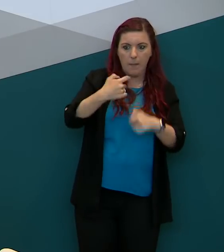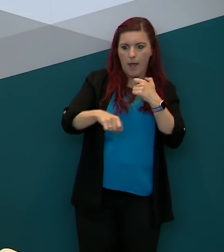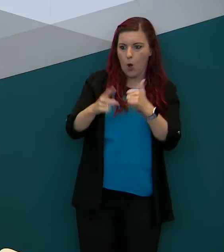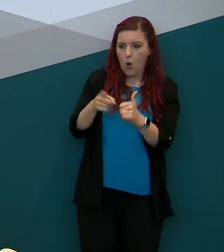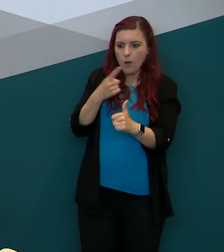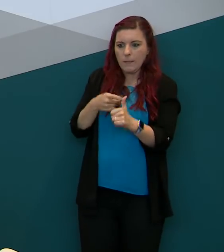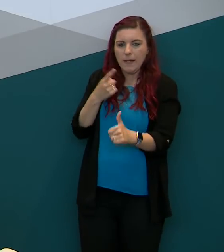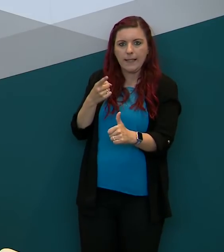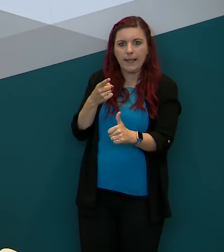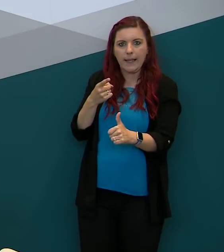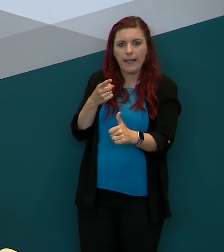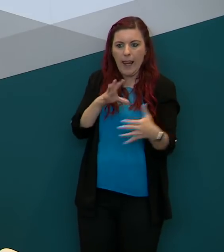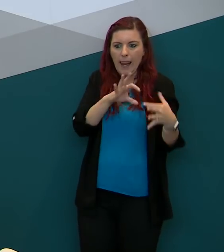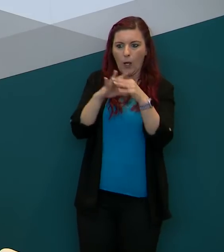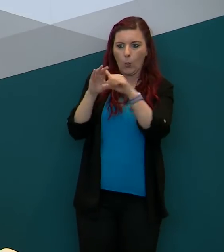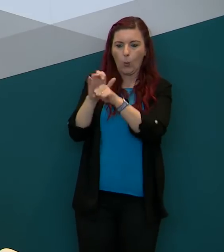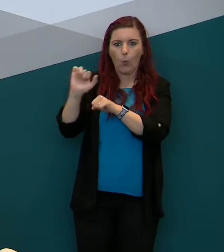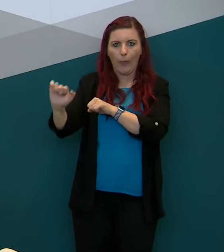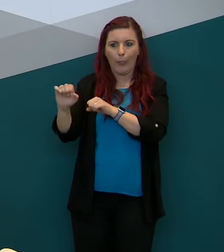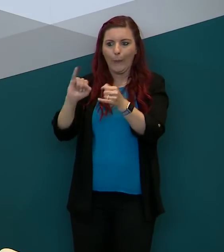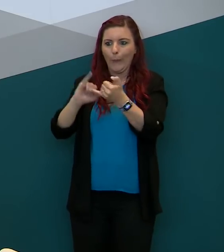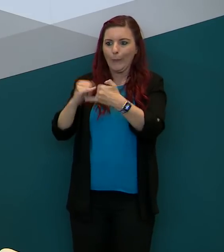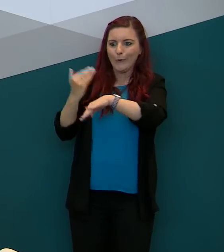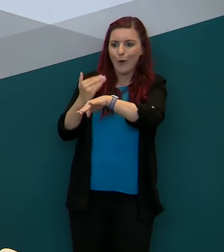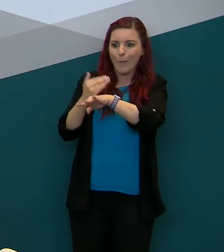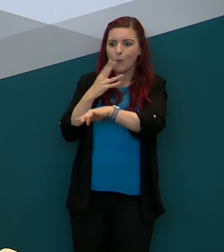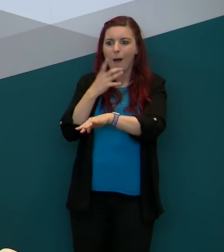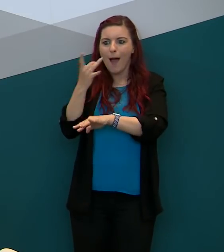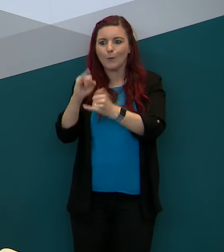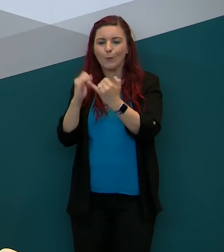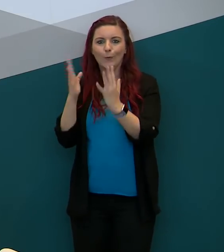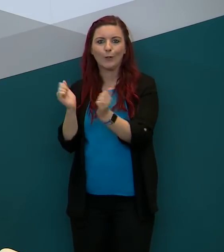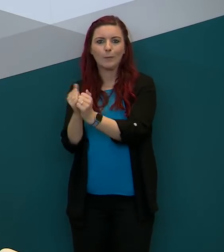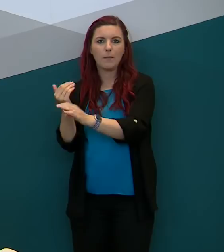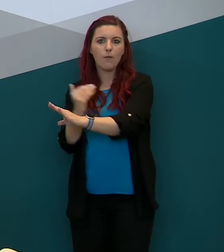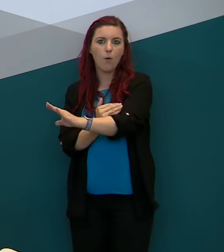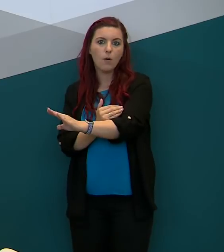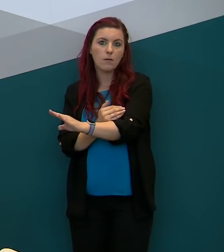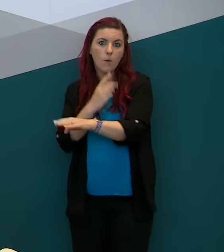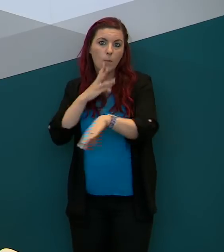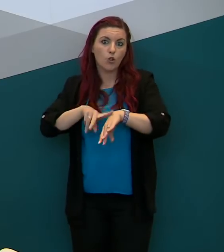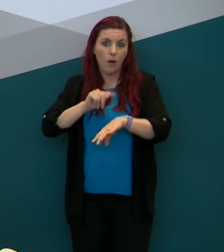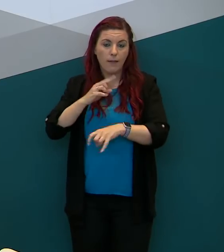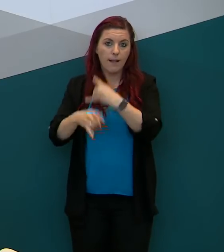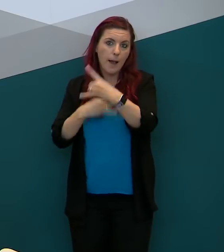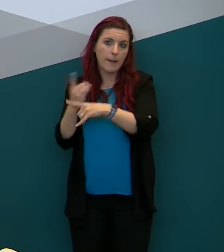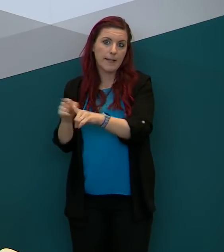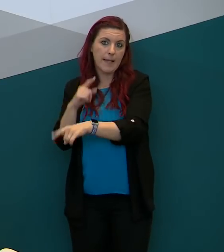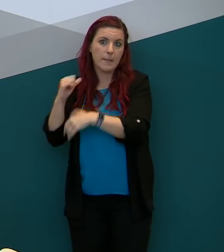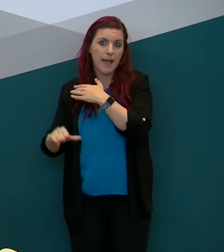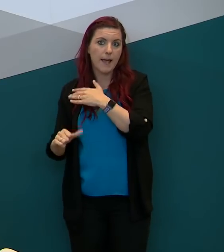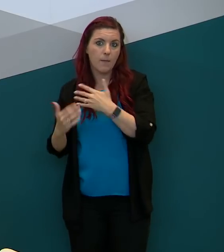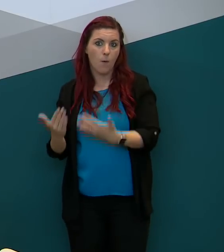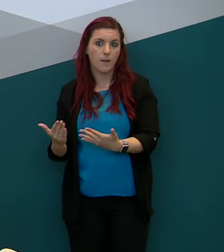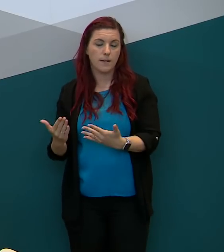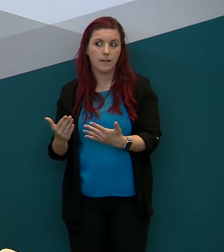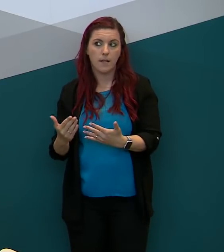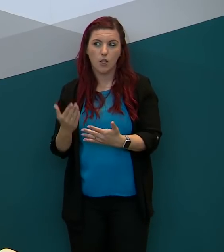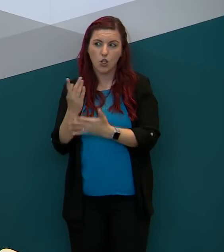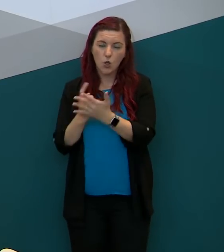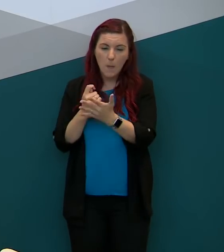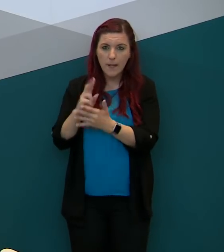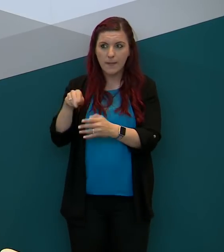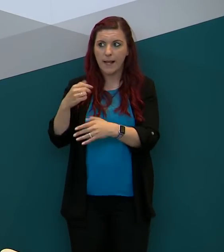making those calls, which again, in the majority of cases, is in the same day, unless the result was uploaded that evening, in which case it's the following day.